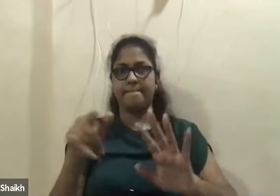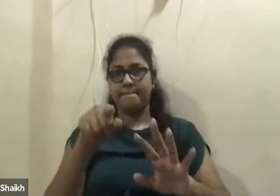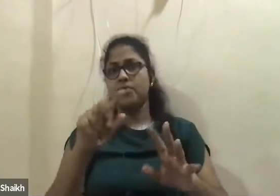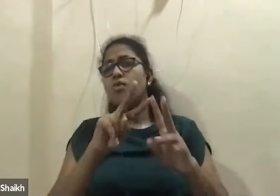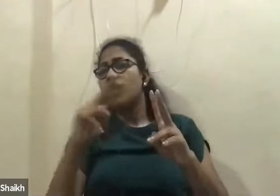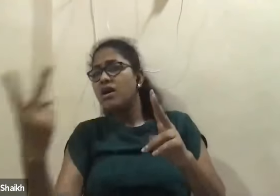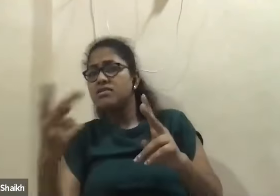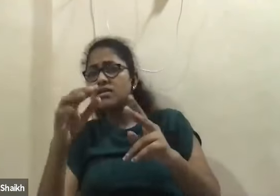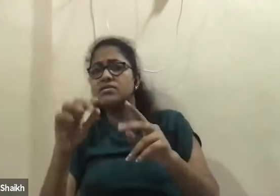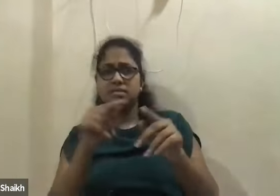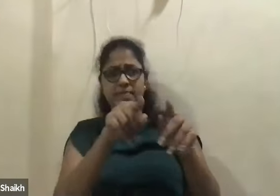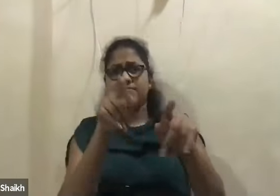any caregiver has a question.